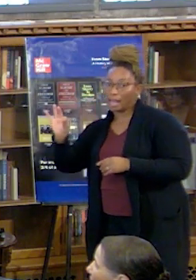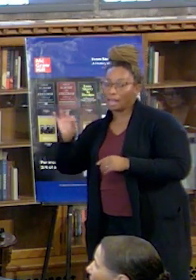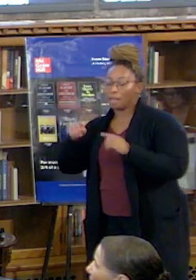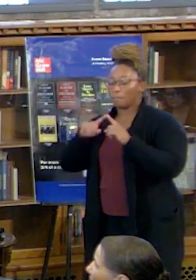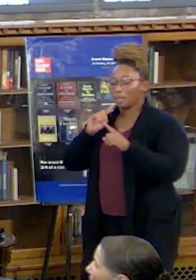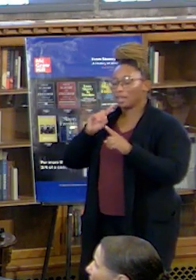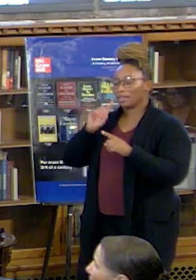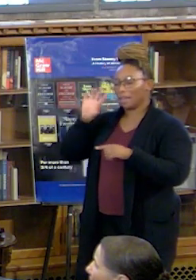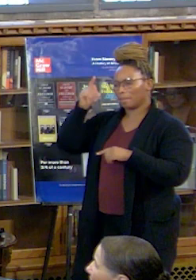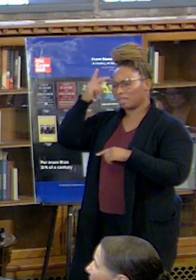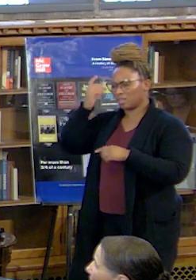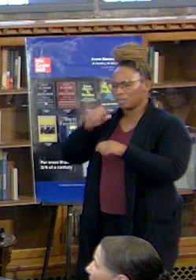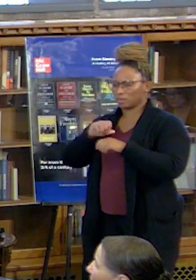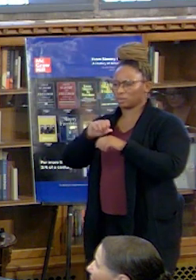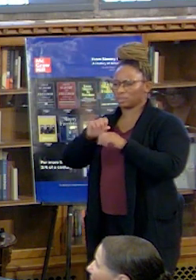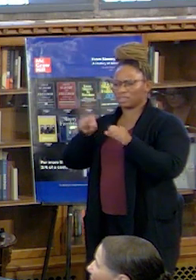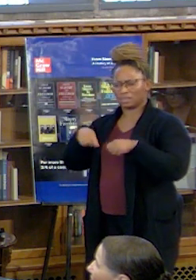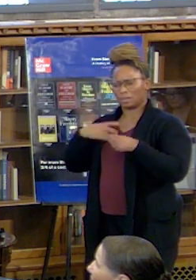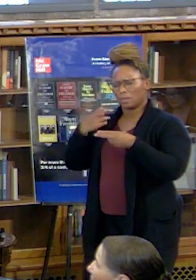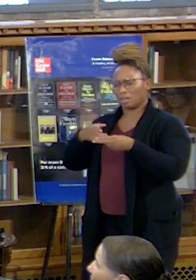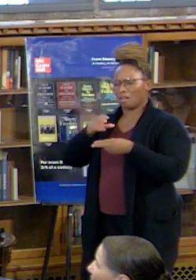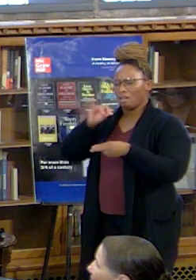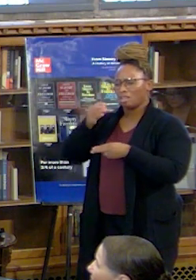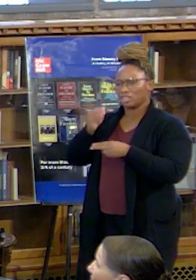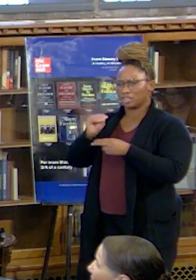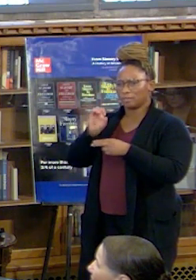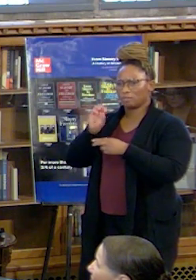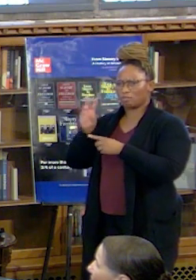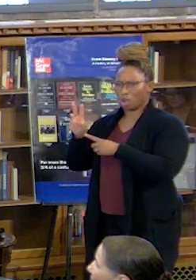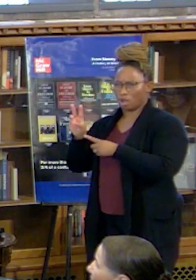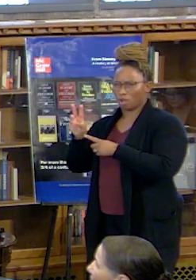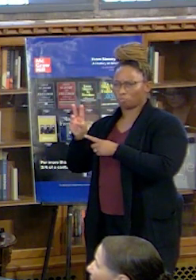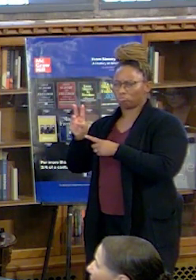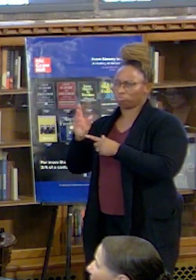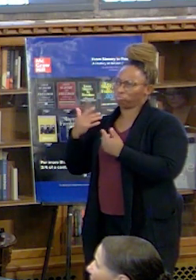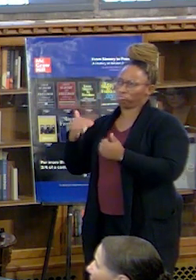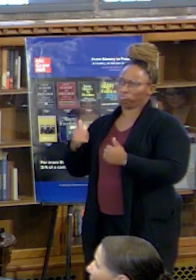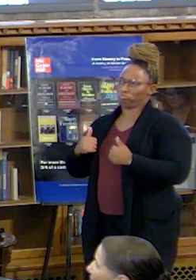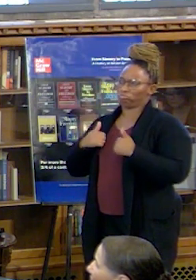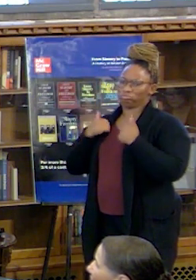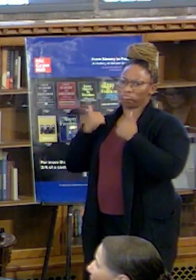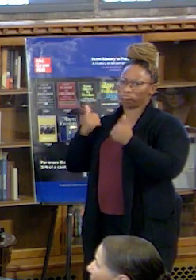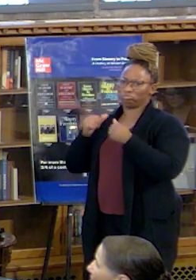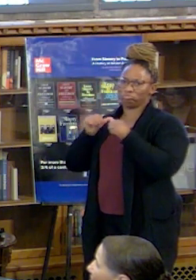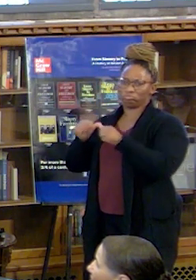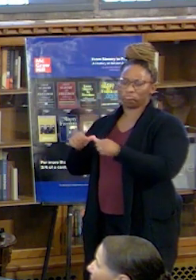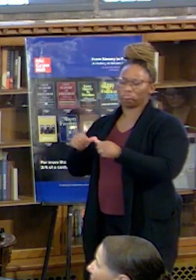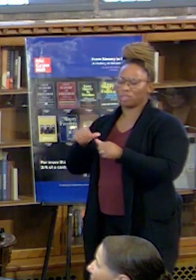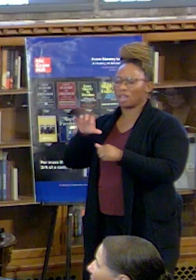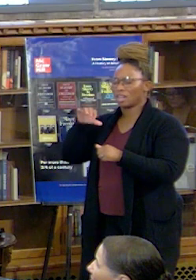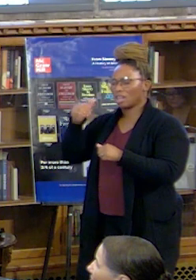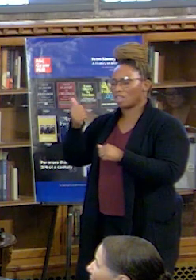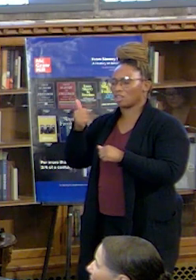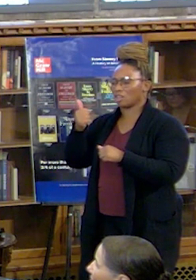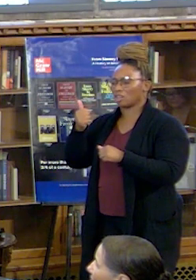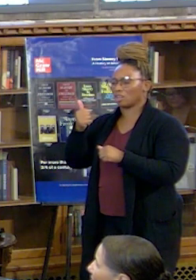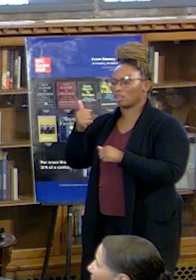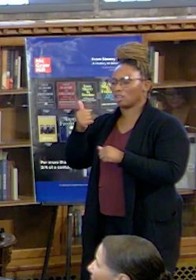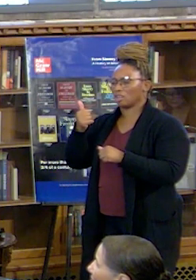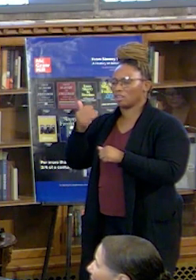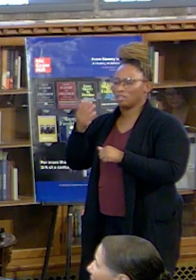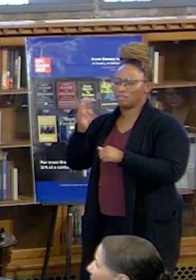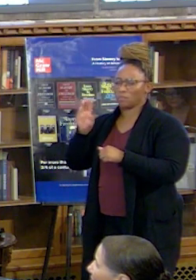call Jim Crow and that car trumpeted his wife Supremacy outlived him by at least another at least another